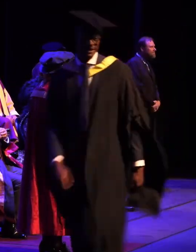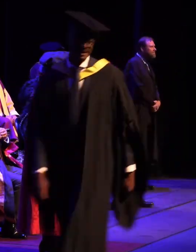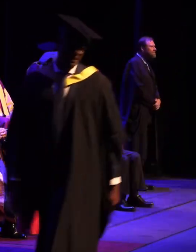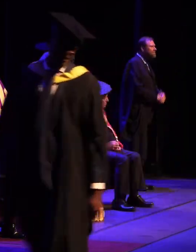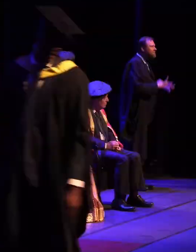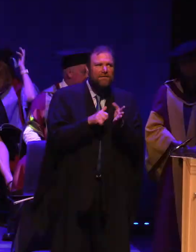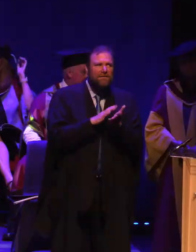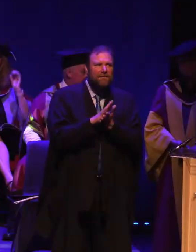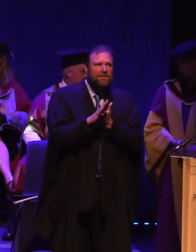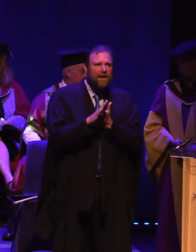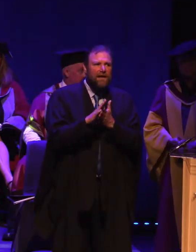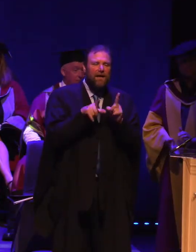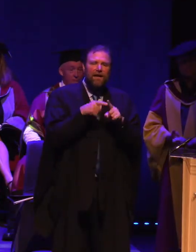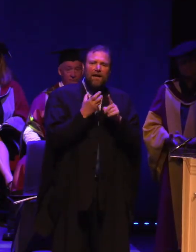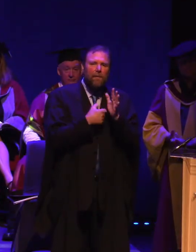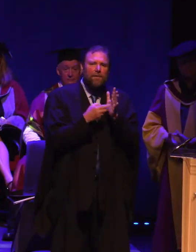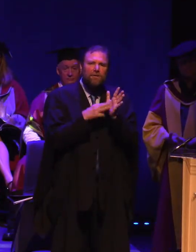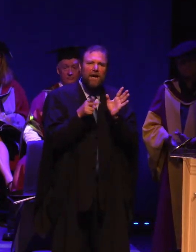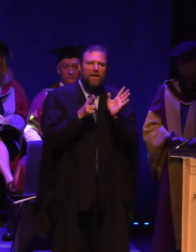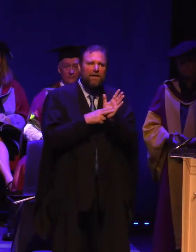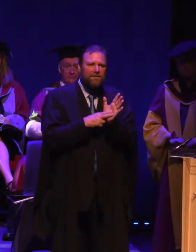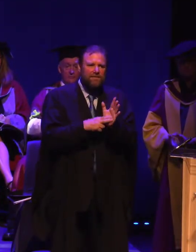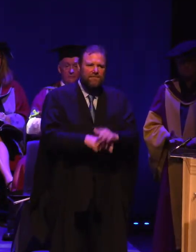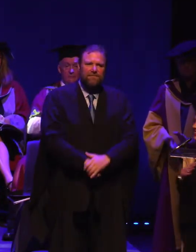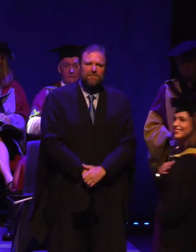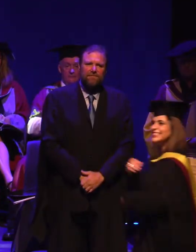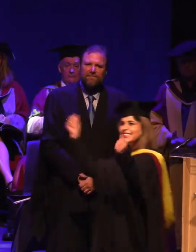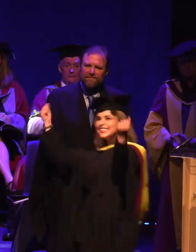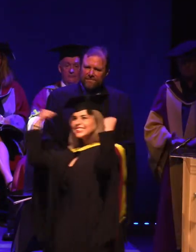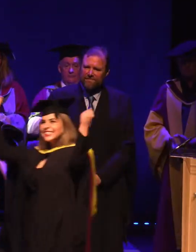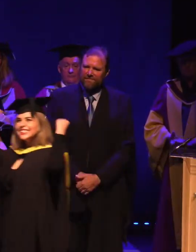Zara Dayanata Kauhanjani.